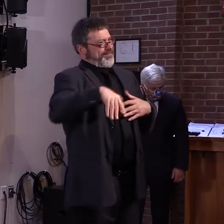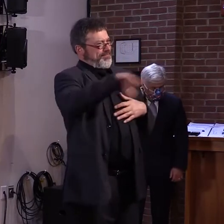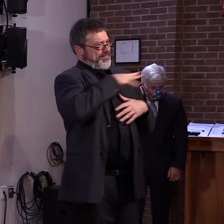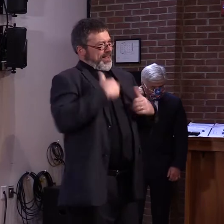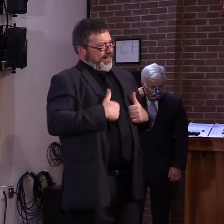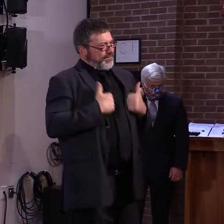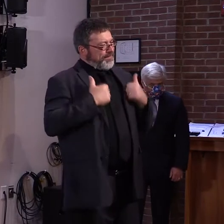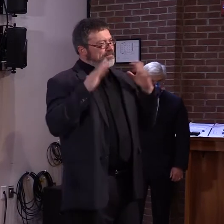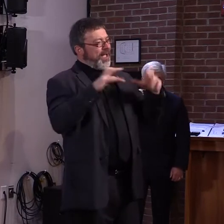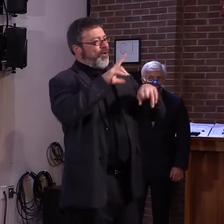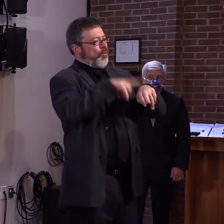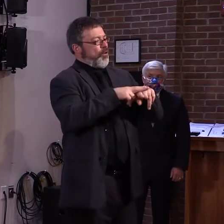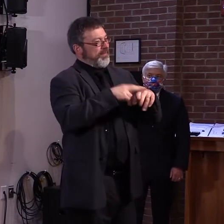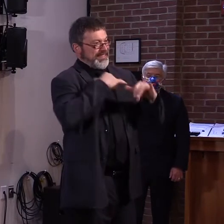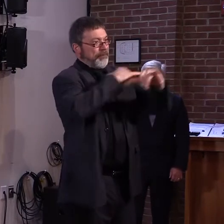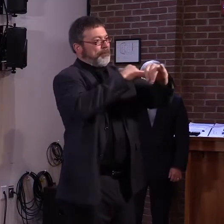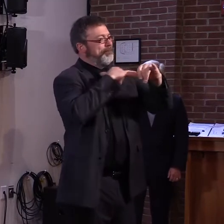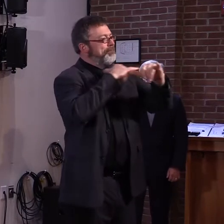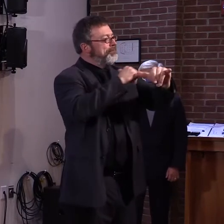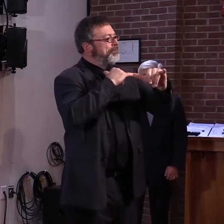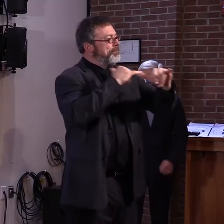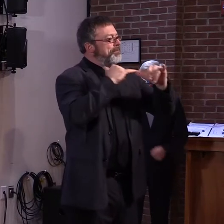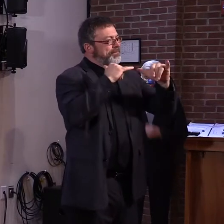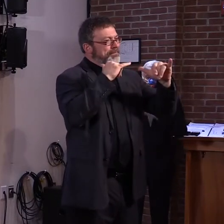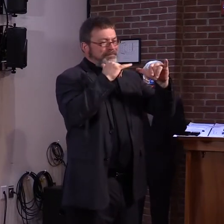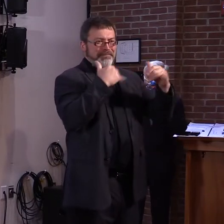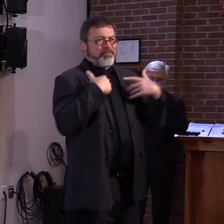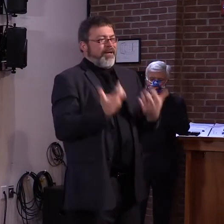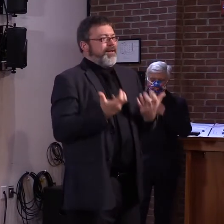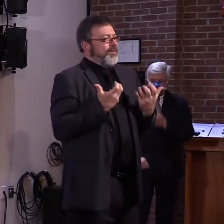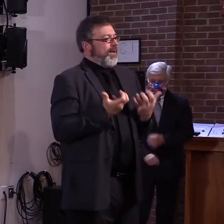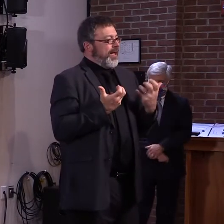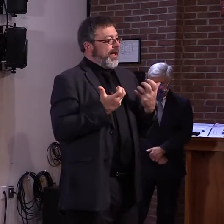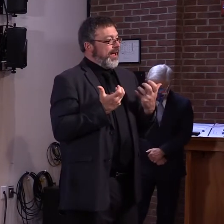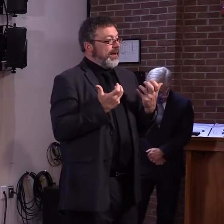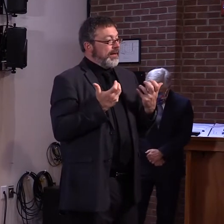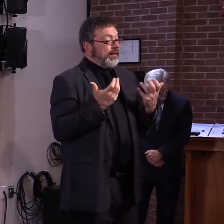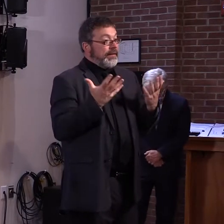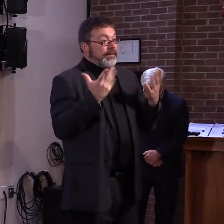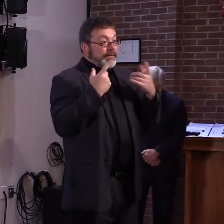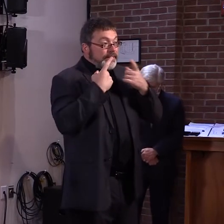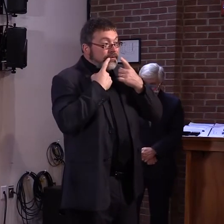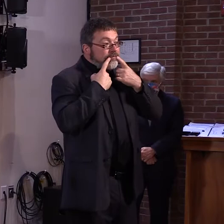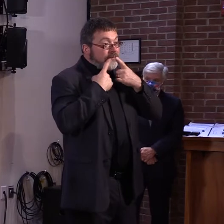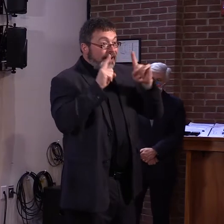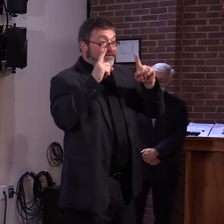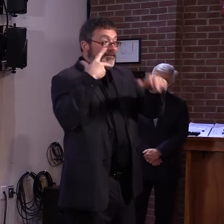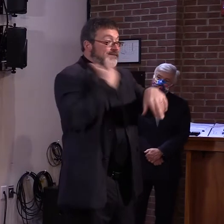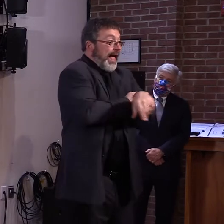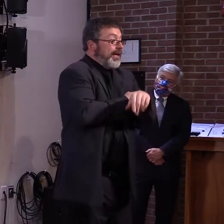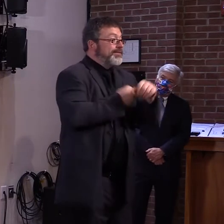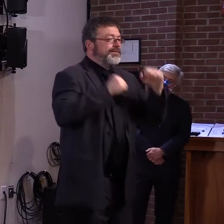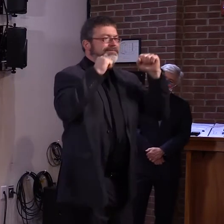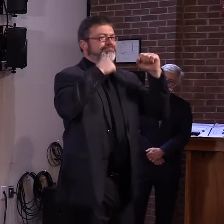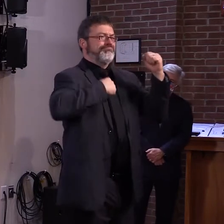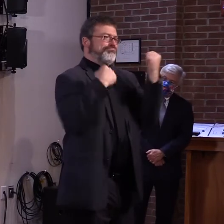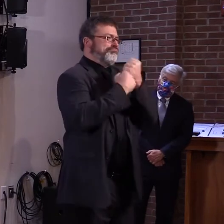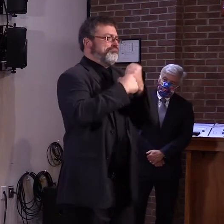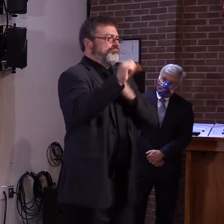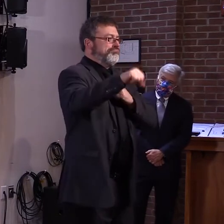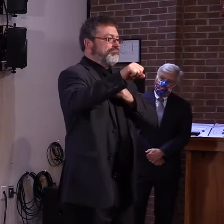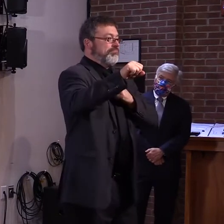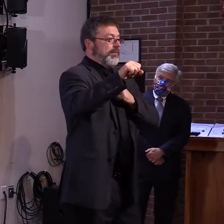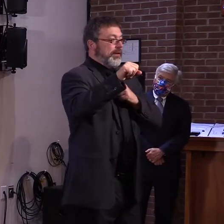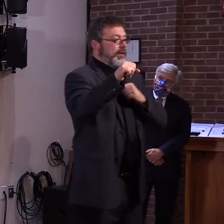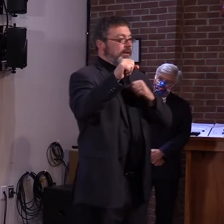us. So. If they're successful, then I'm cheering them on. But again, it has to be,